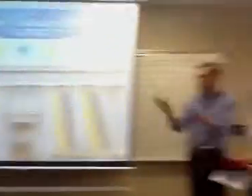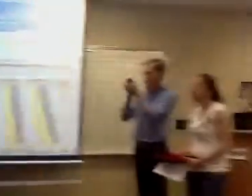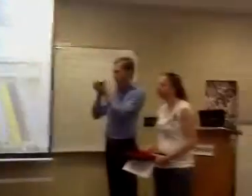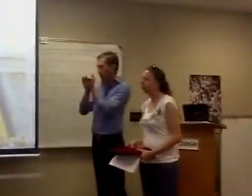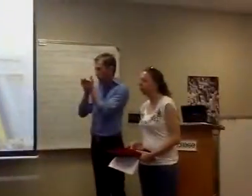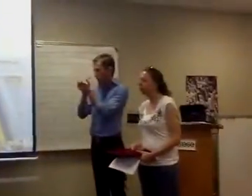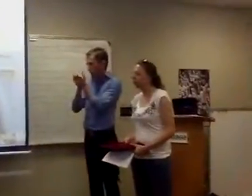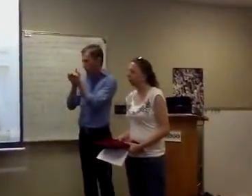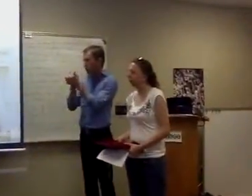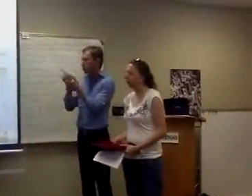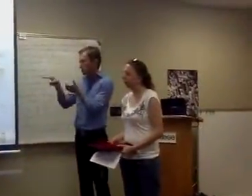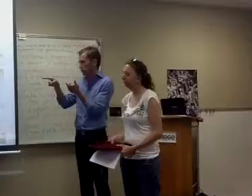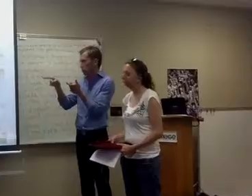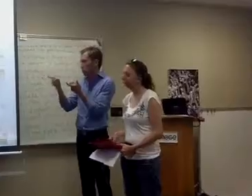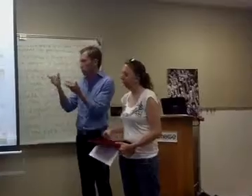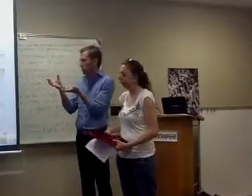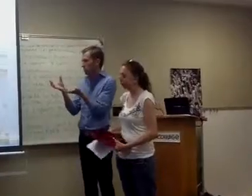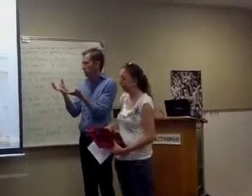Congratulations on your Master's of Art.